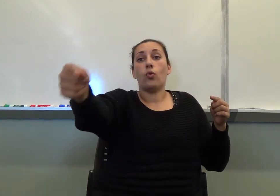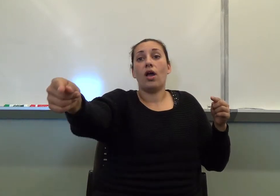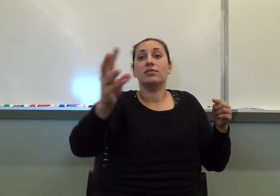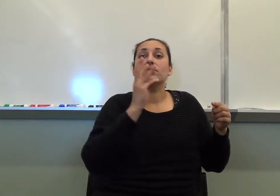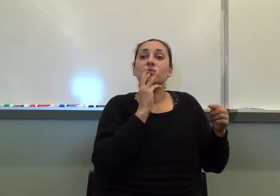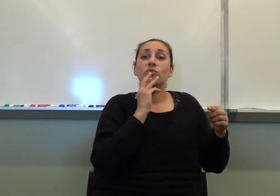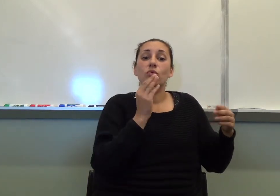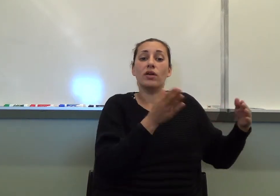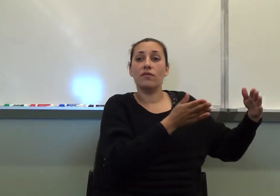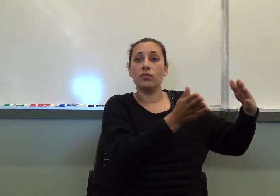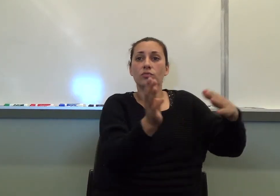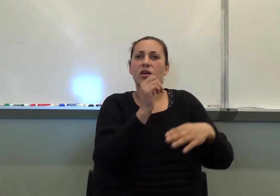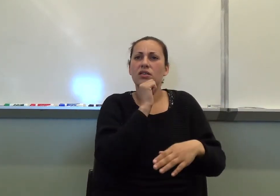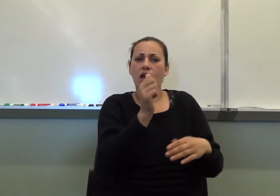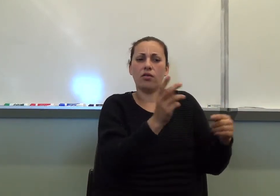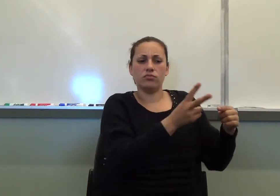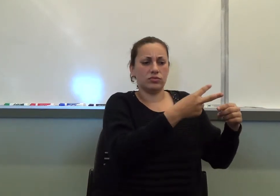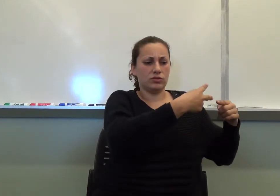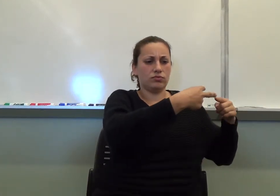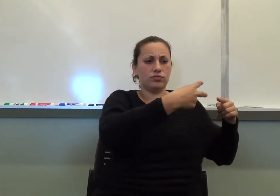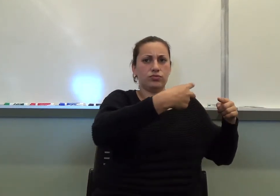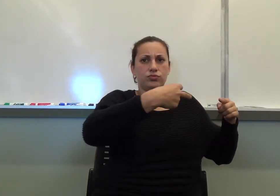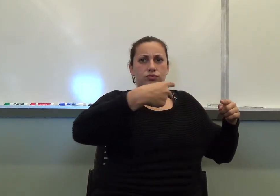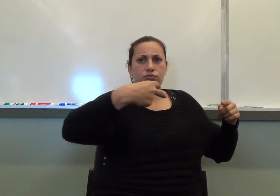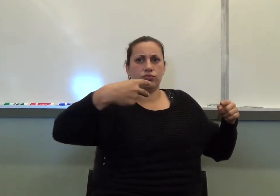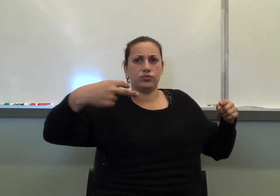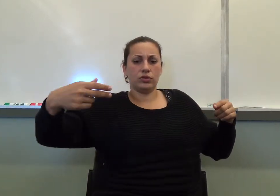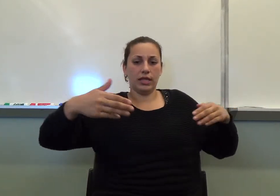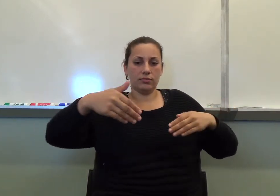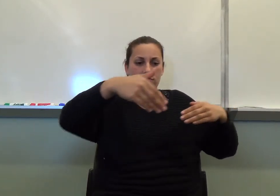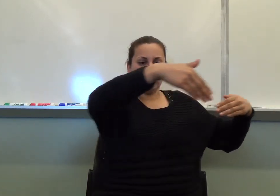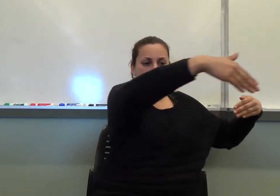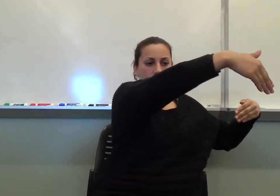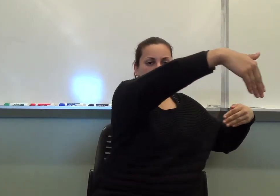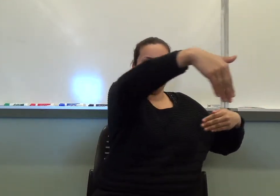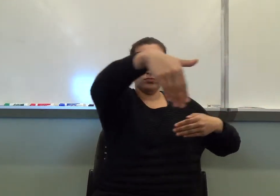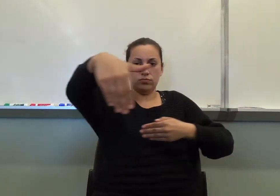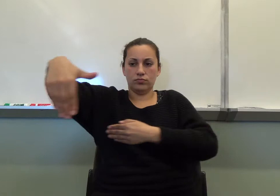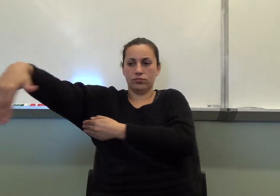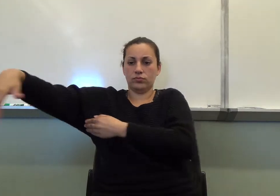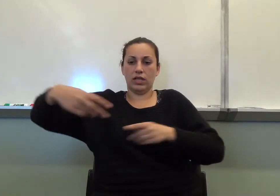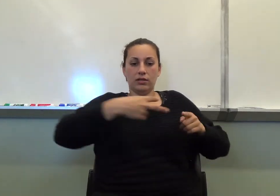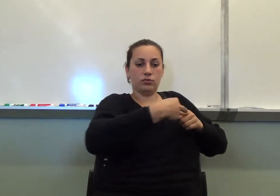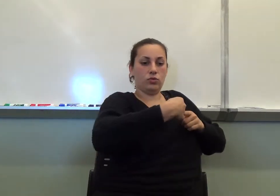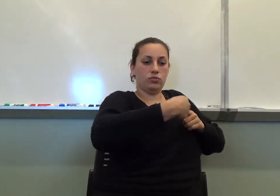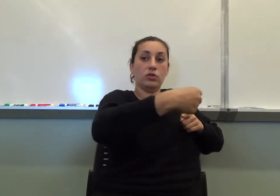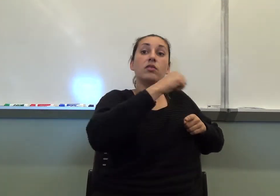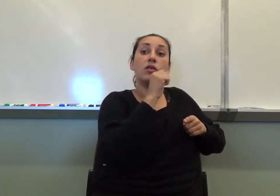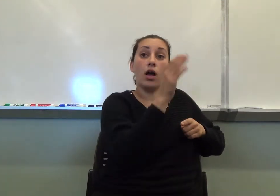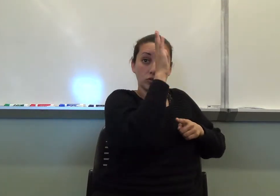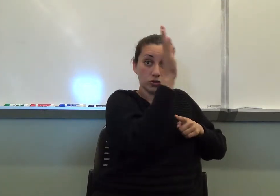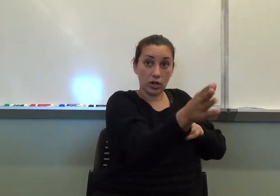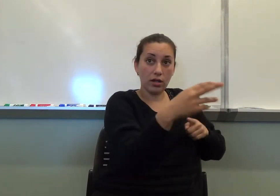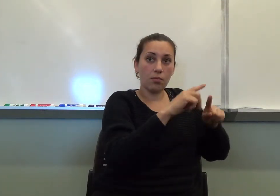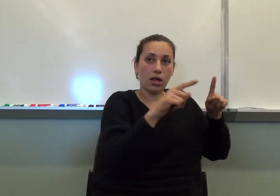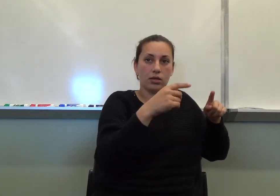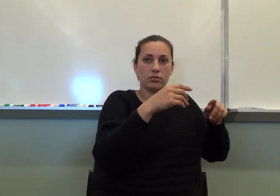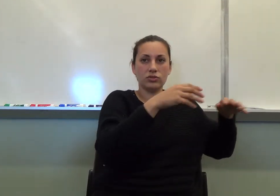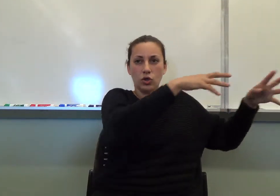across because there's a current, and the current goes this way, and it brings her down here, downstream a little bit. And